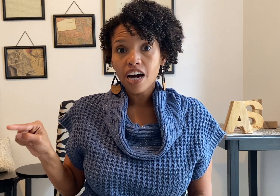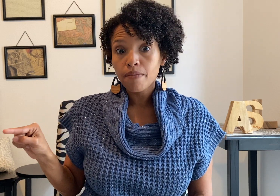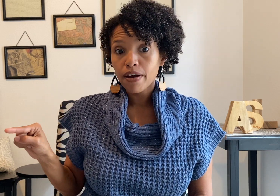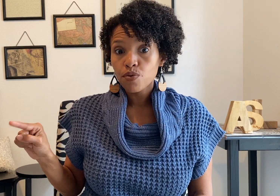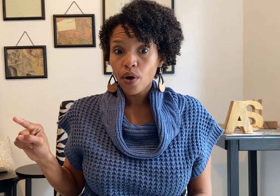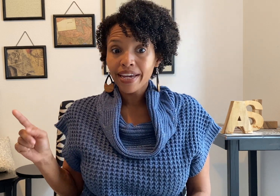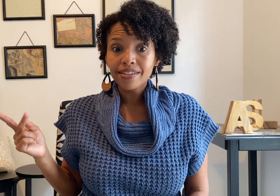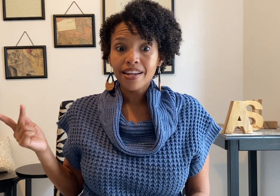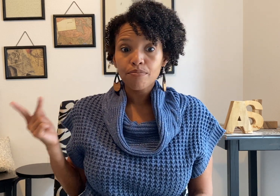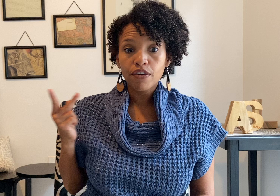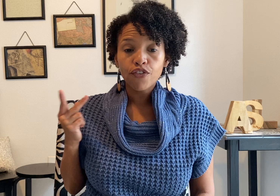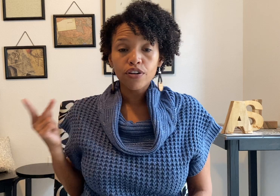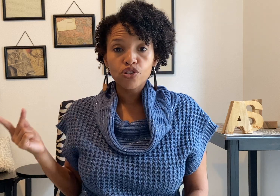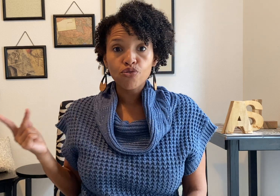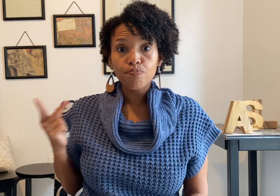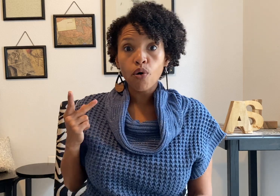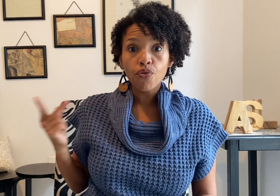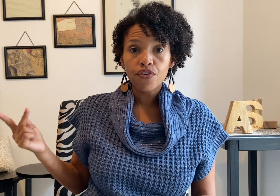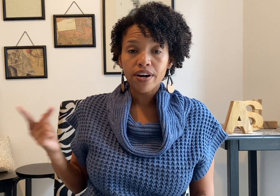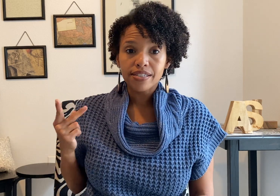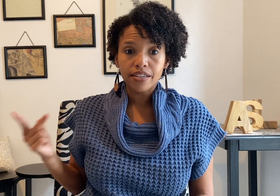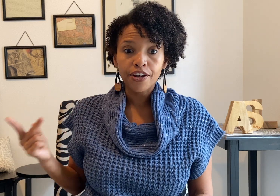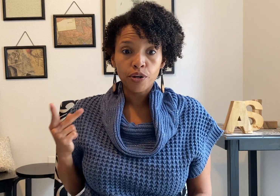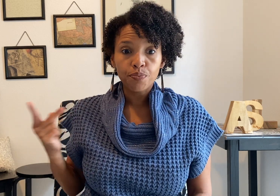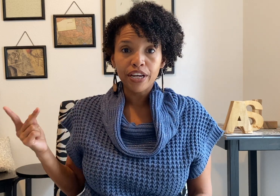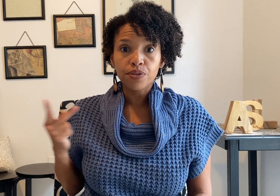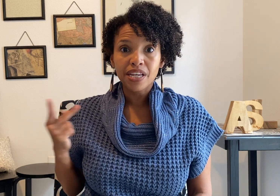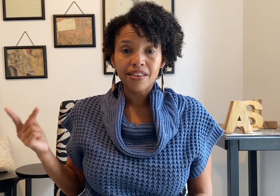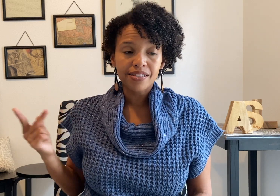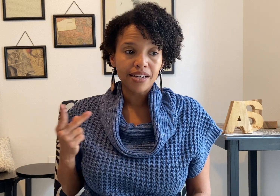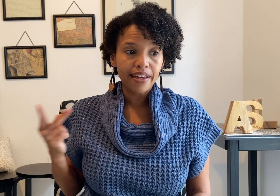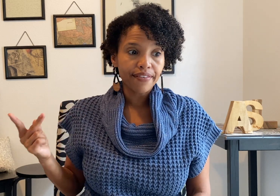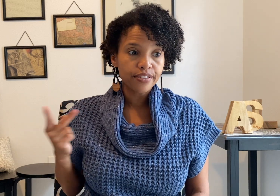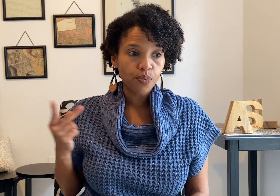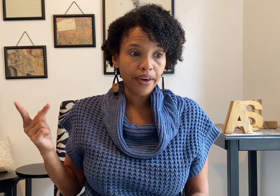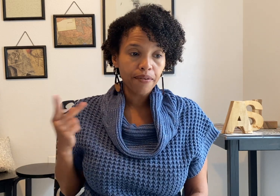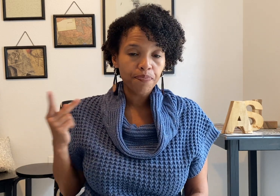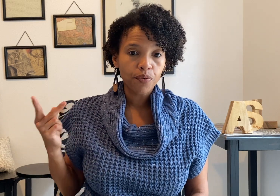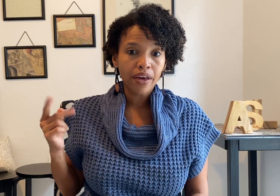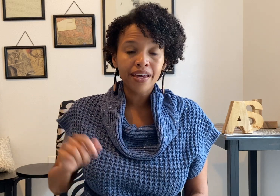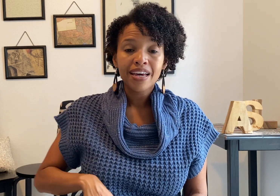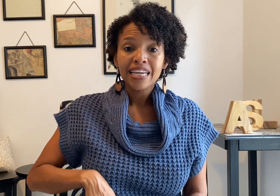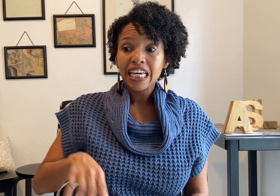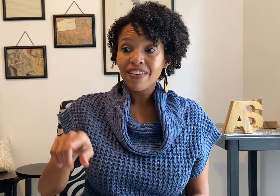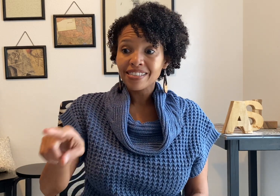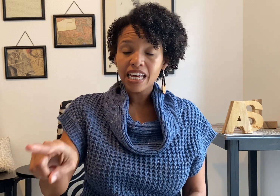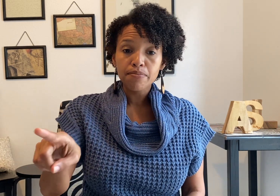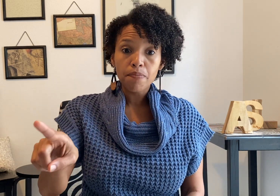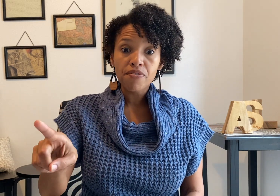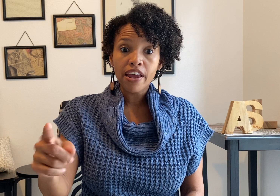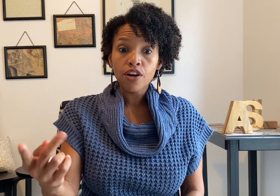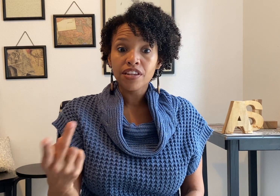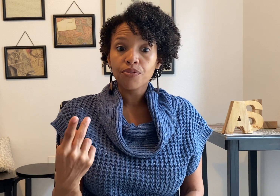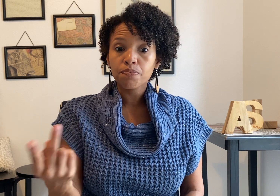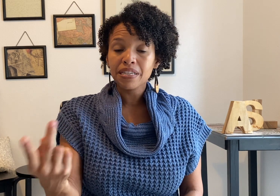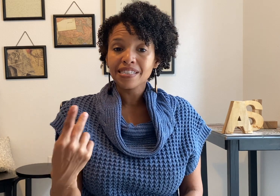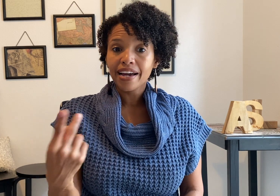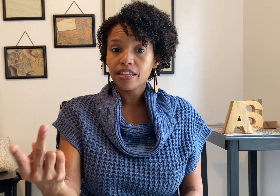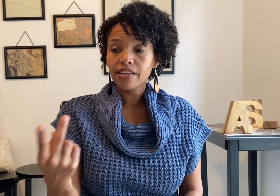my right, and I'm referring to both of us here by using the sign this way, okay? If I set him up there, then it would be signed this